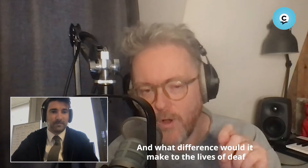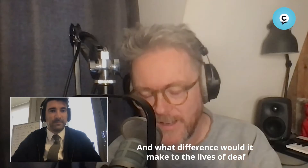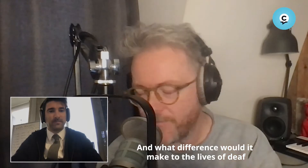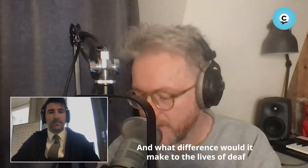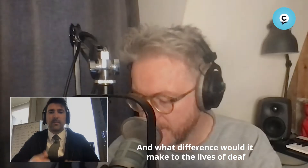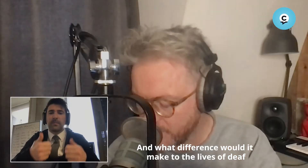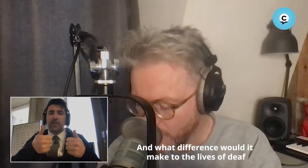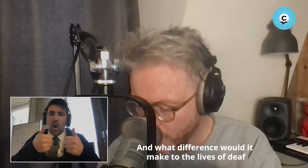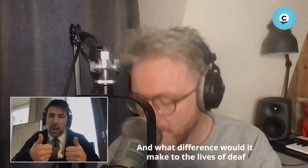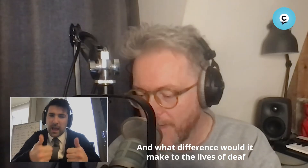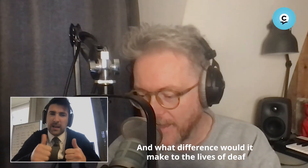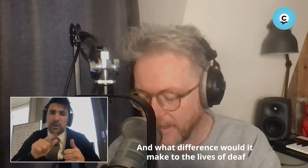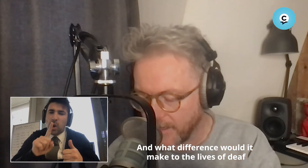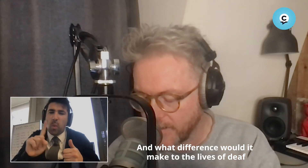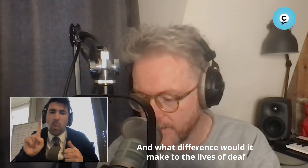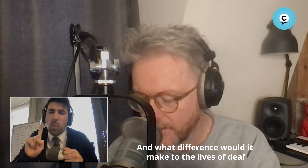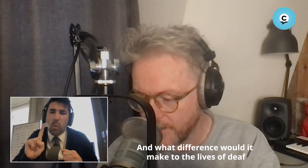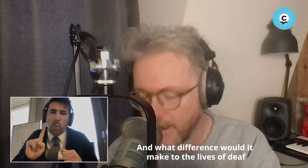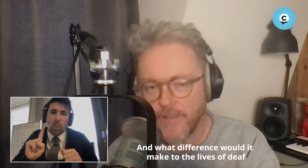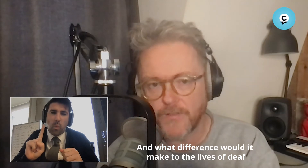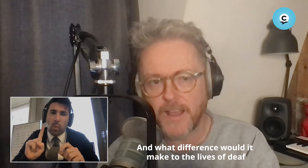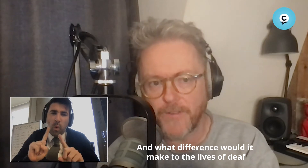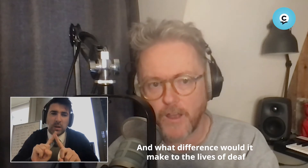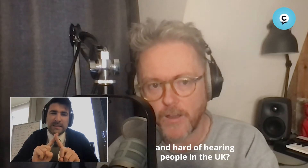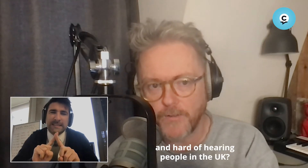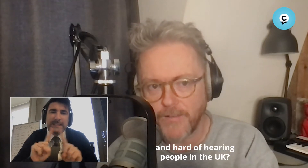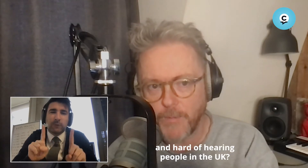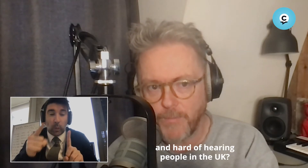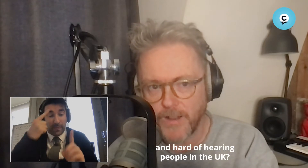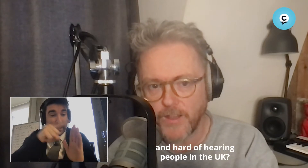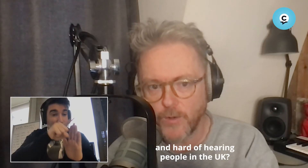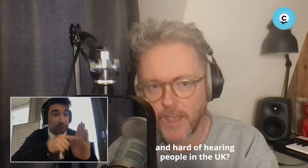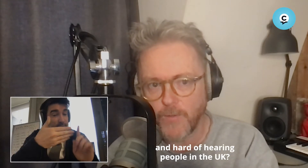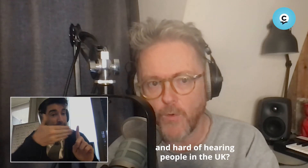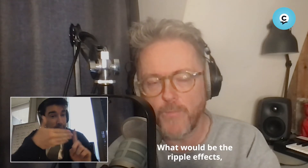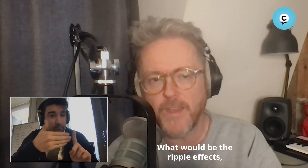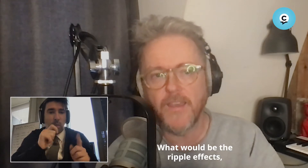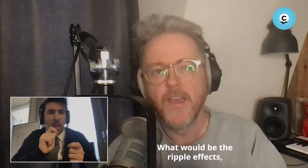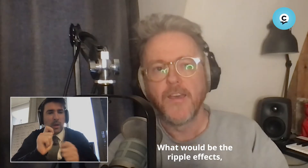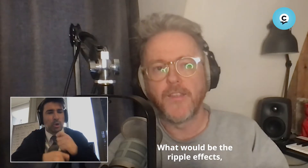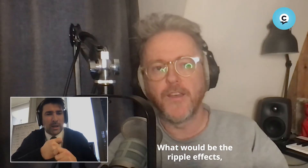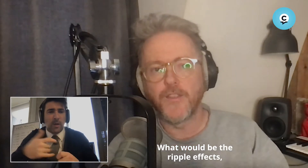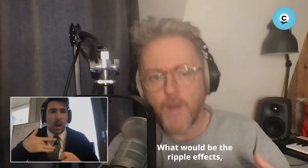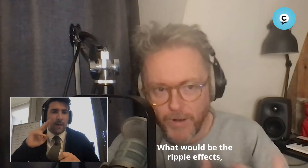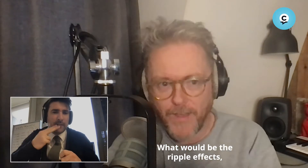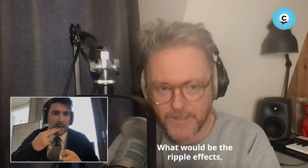what difference would it make to the lives of deaf and hard of hearing people in the UK? What would be the ripple effects,